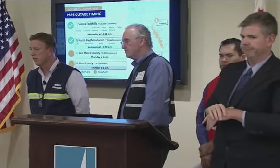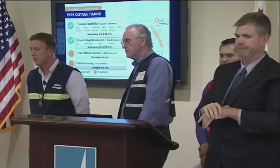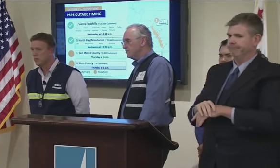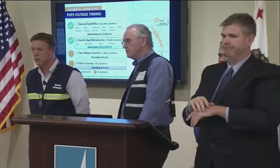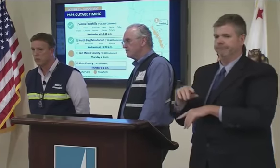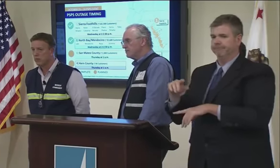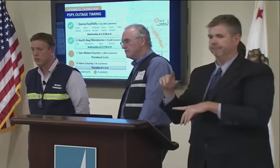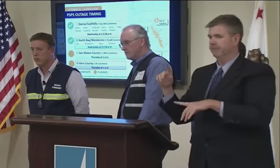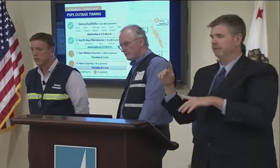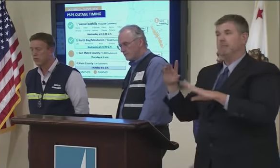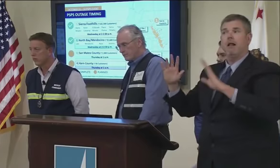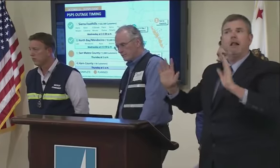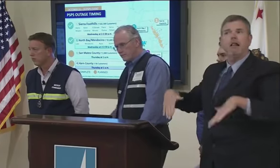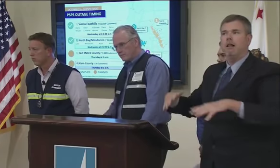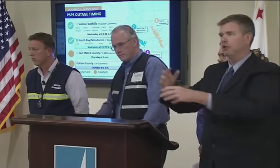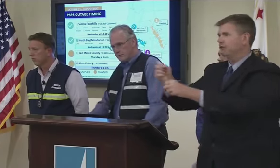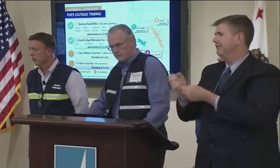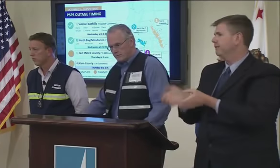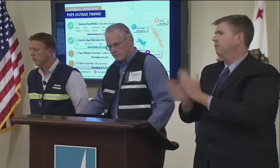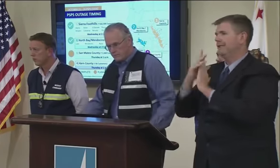Back to Gene.